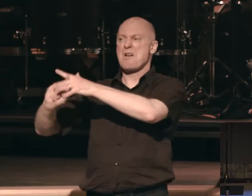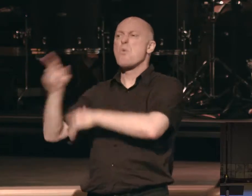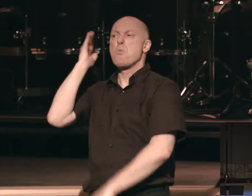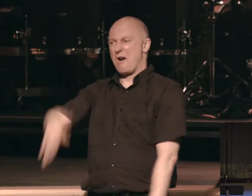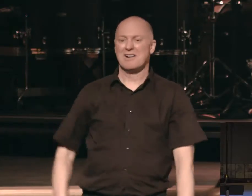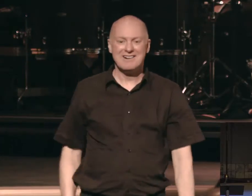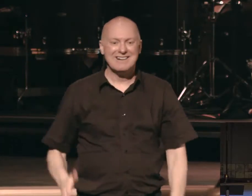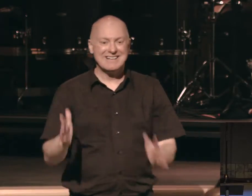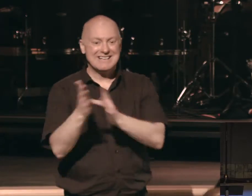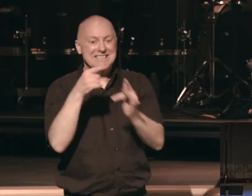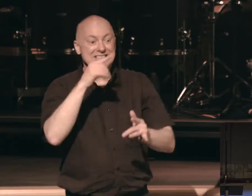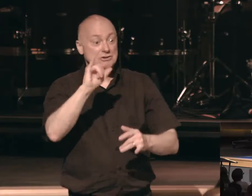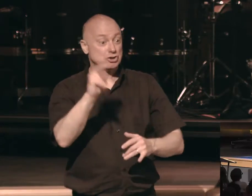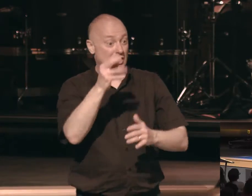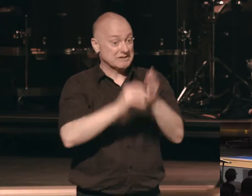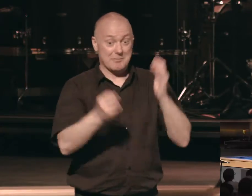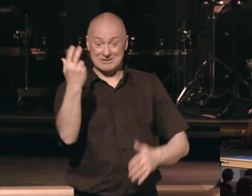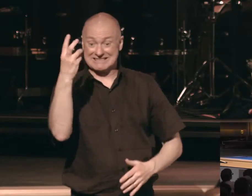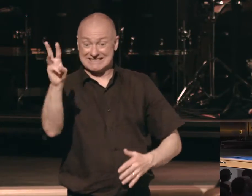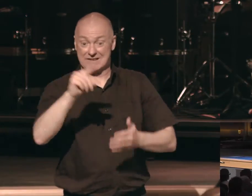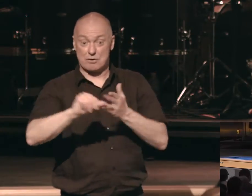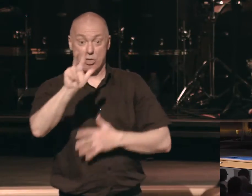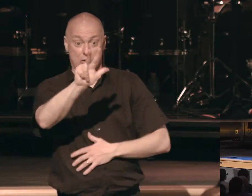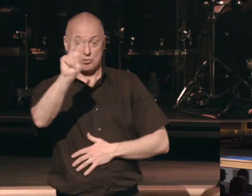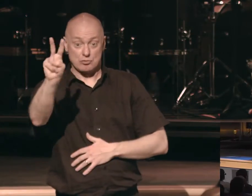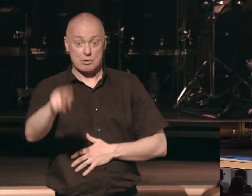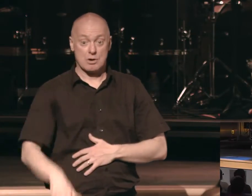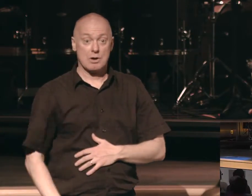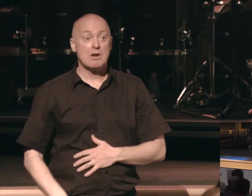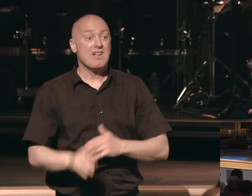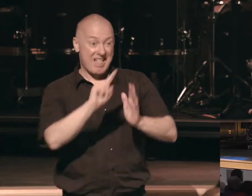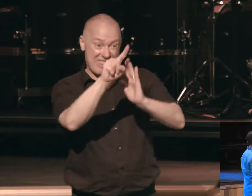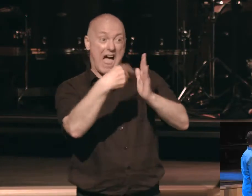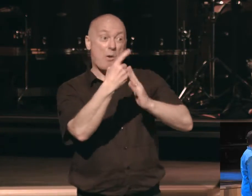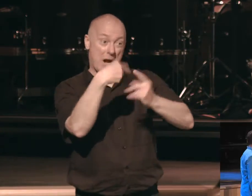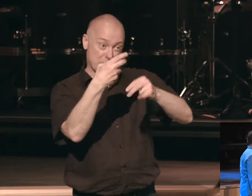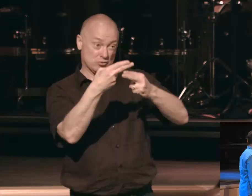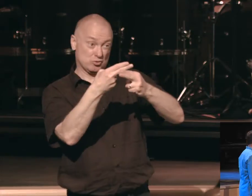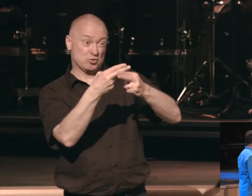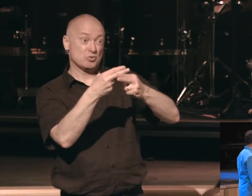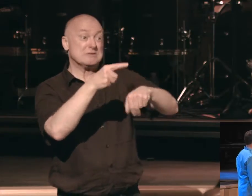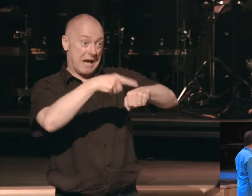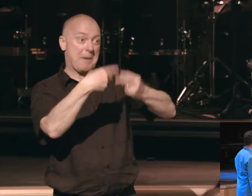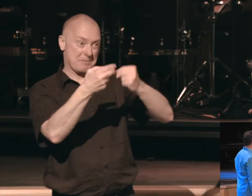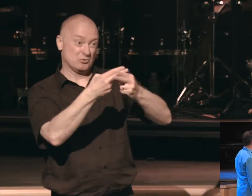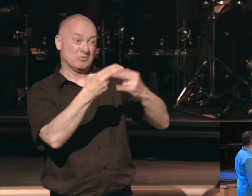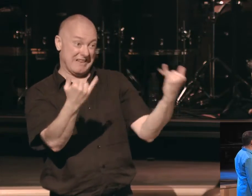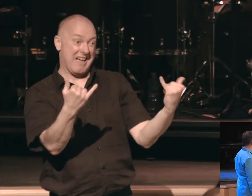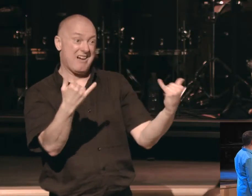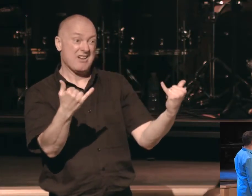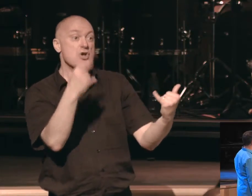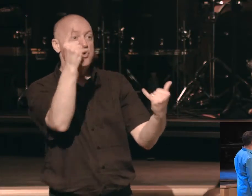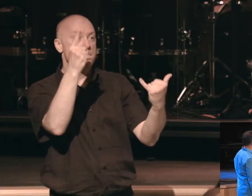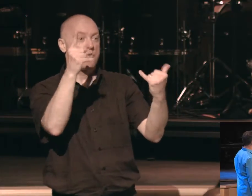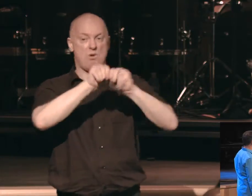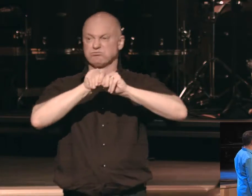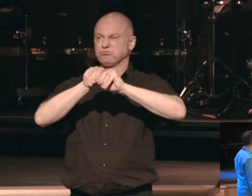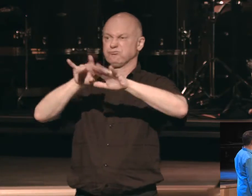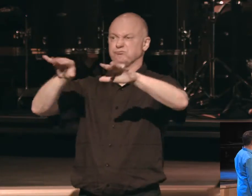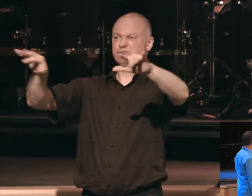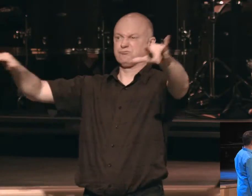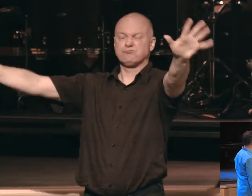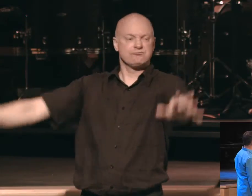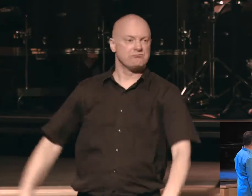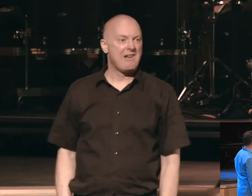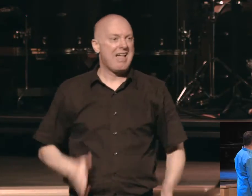Here's what Jesus says in John 16, verse 32. He says, behold, the hour is coming. Indeed, it has come when you will be scattered each to his own